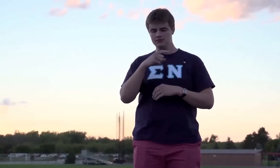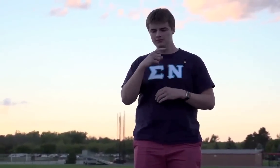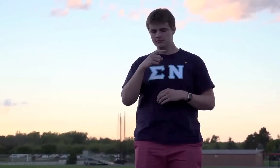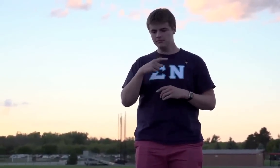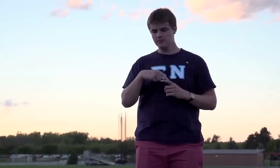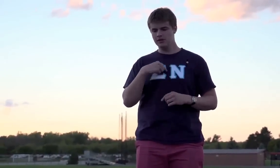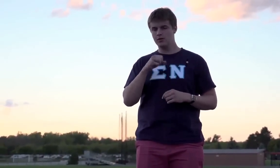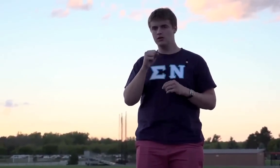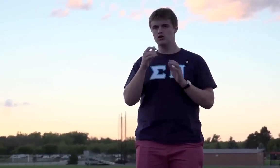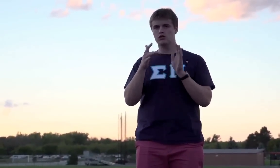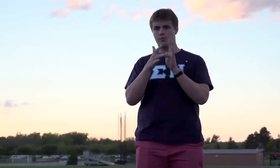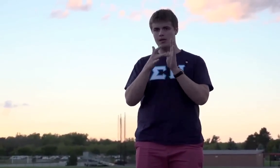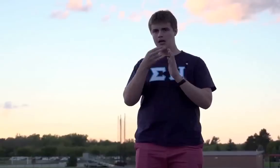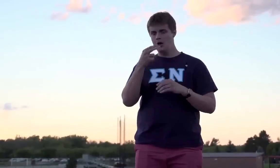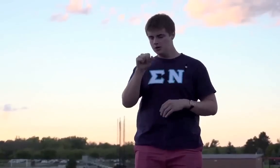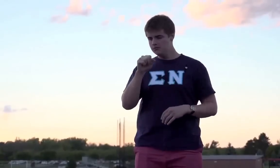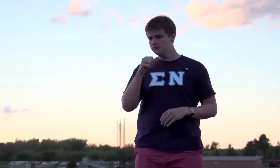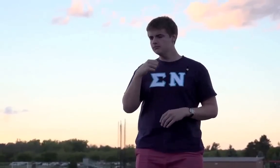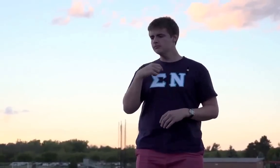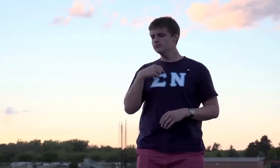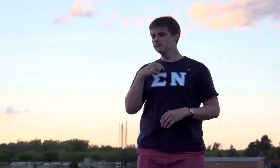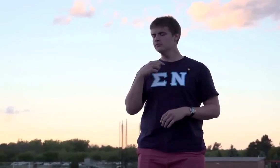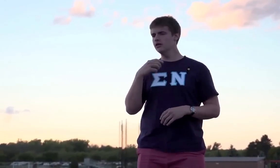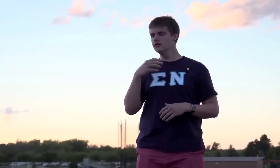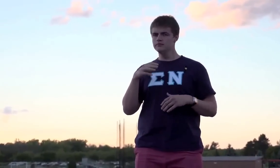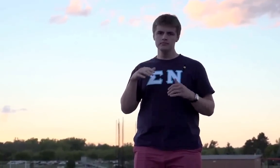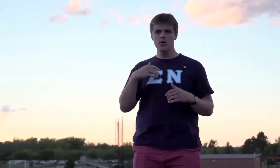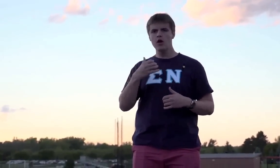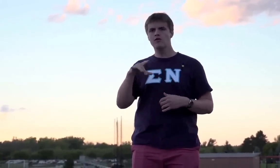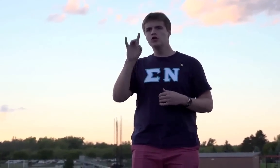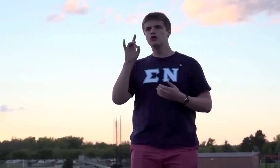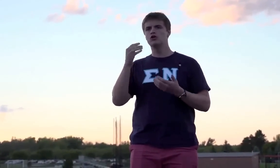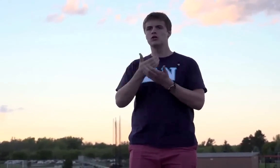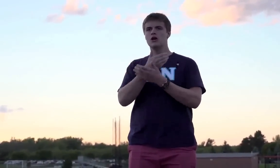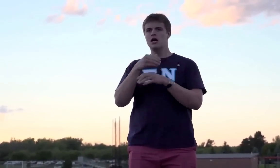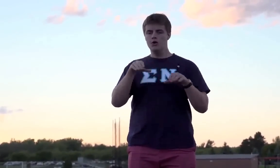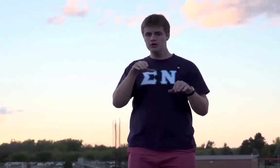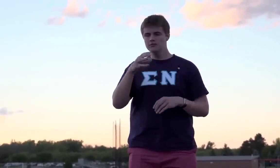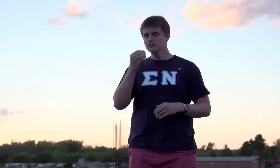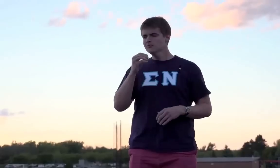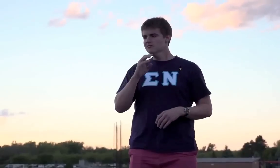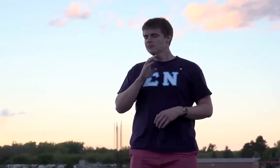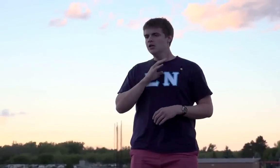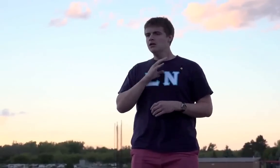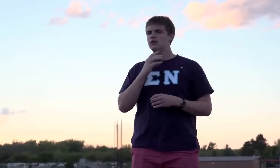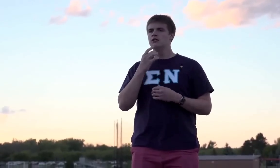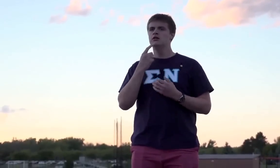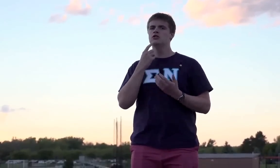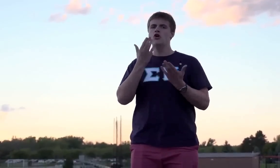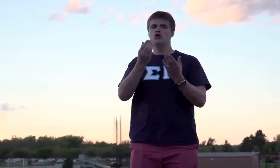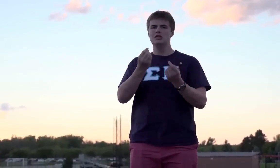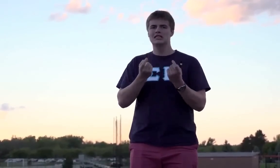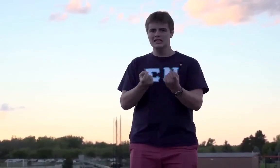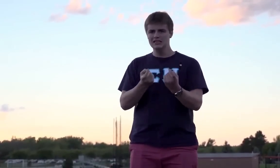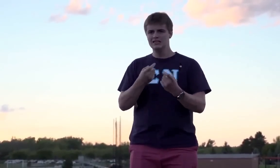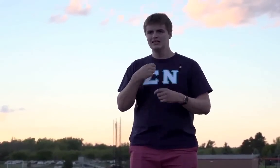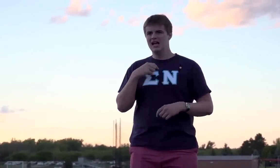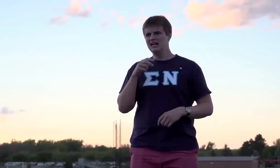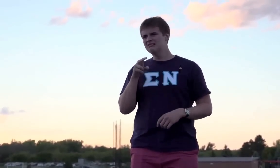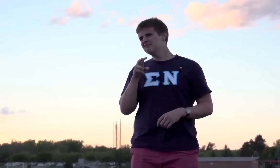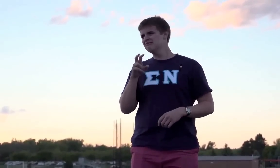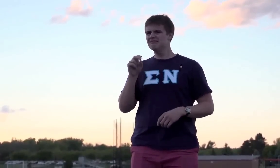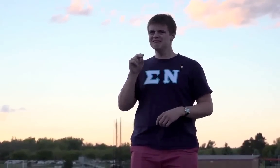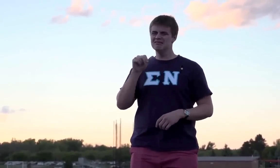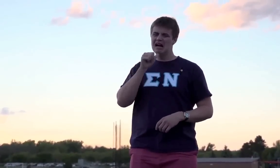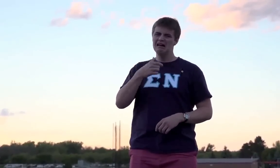new things. One time when we were freshmen in high school, we had this new activity, and Ben suggested to go skiing, and I